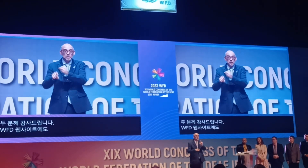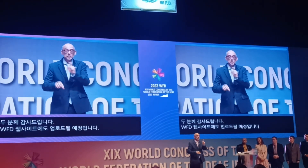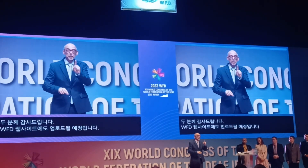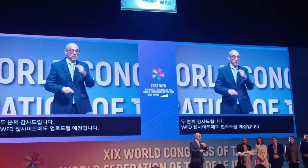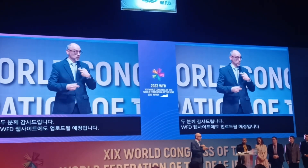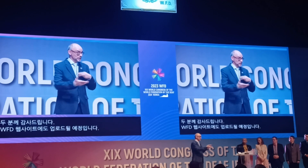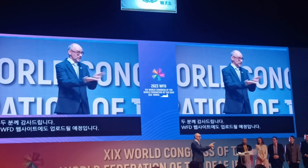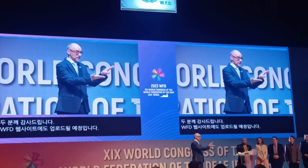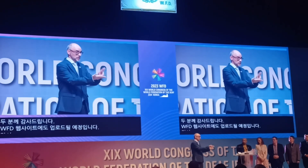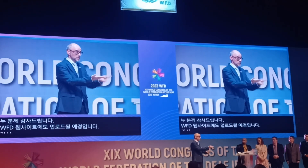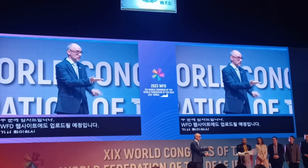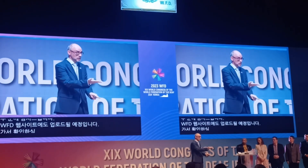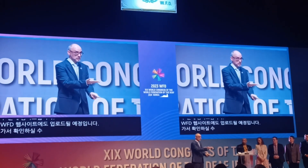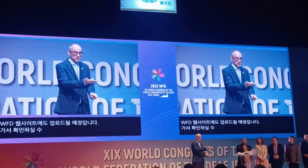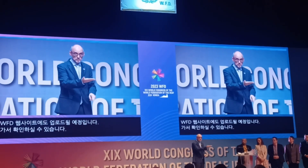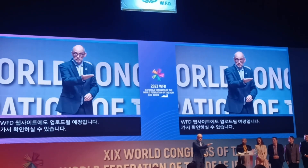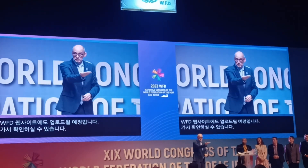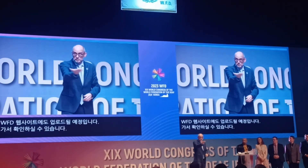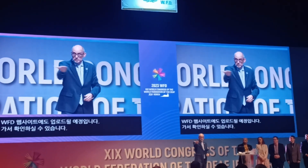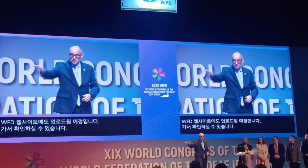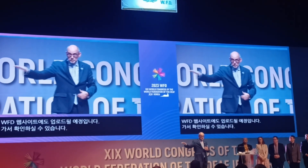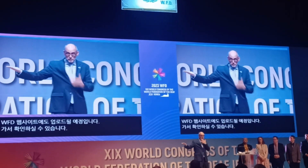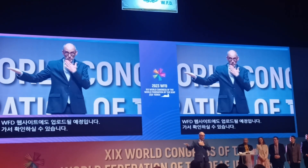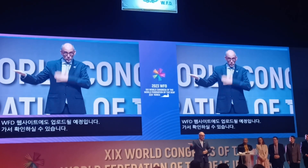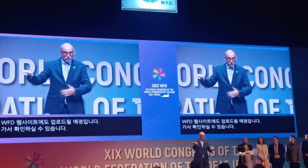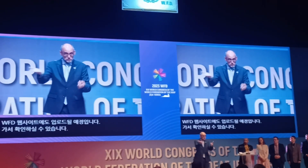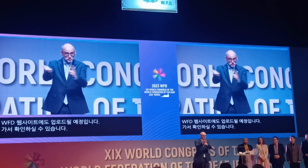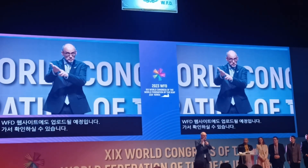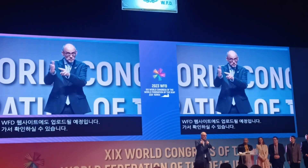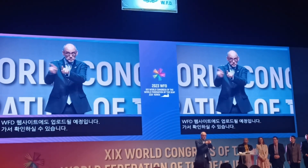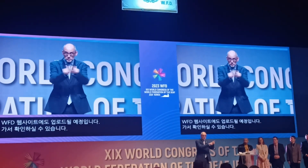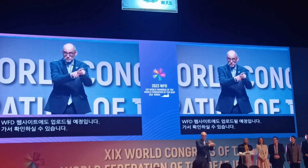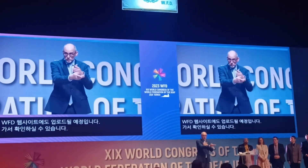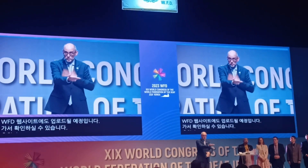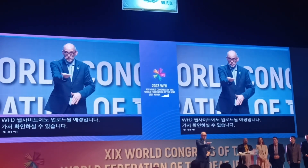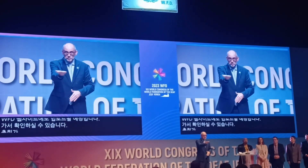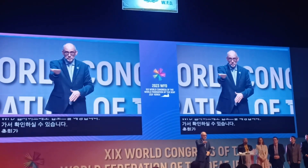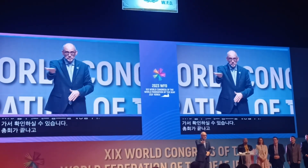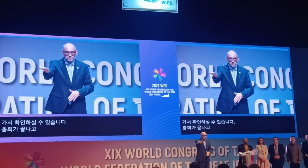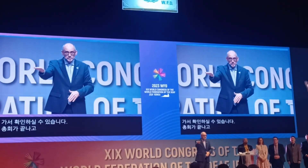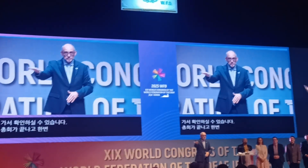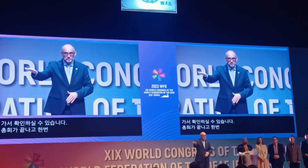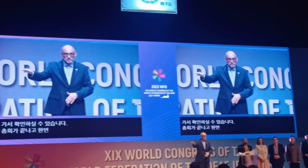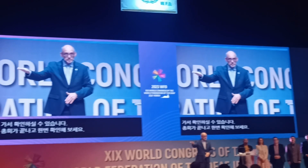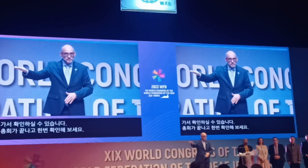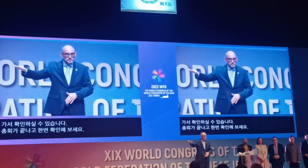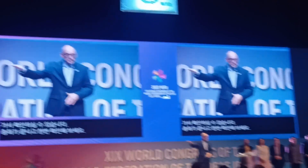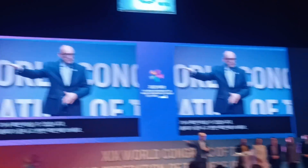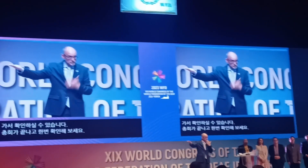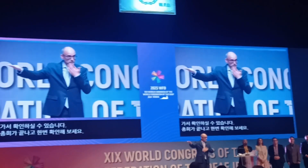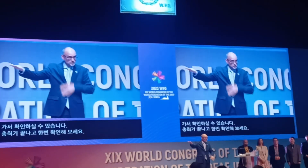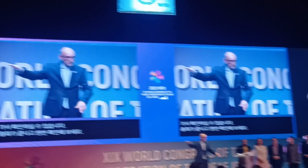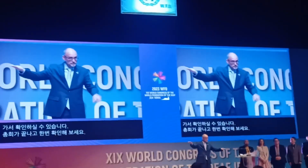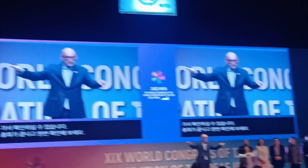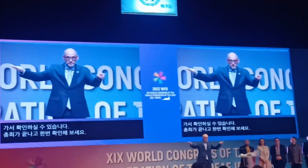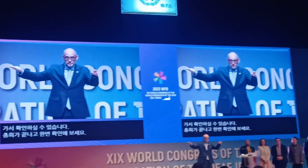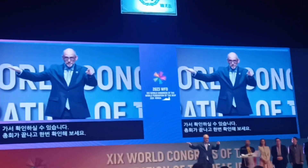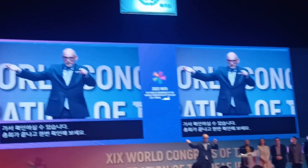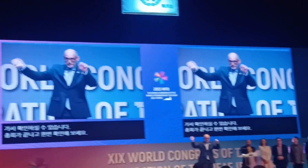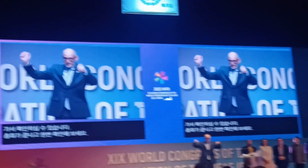check out our website after Congress. We have signed this document. We invite you to put your signatures behind